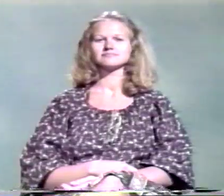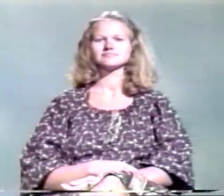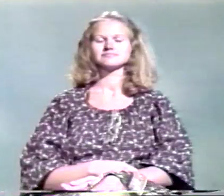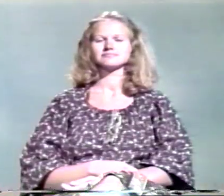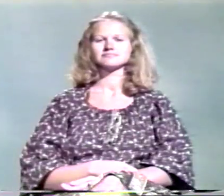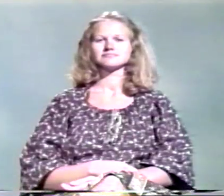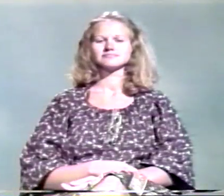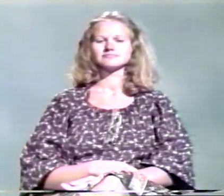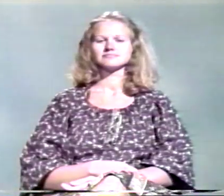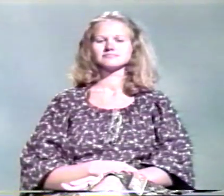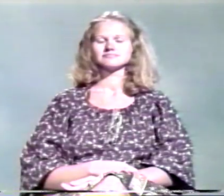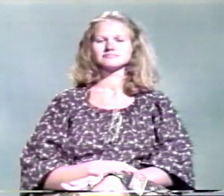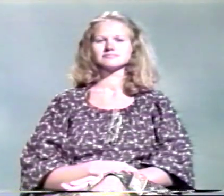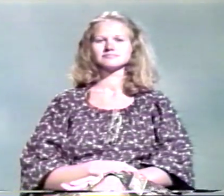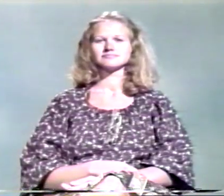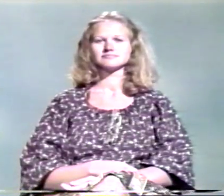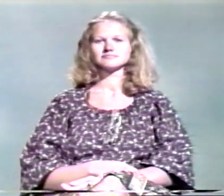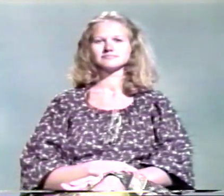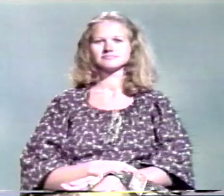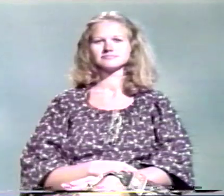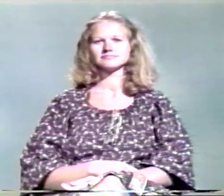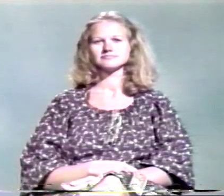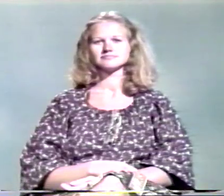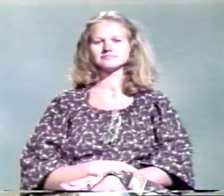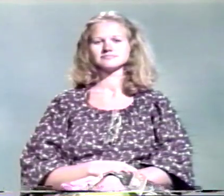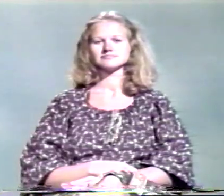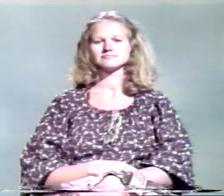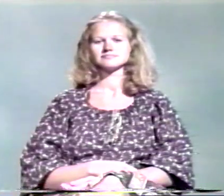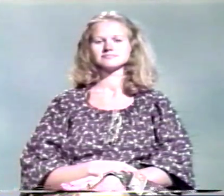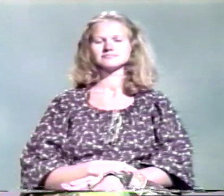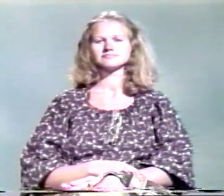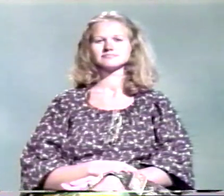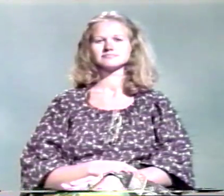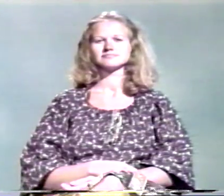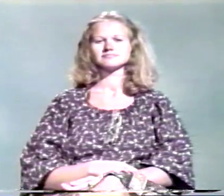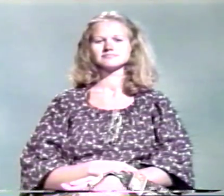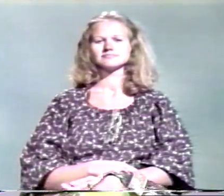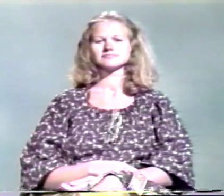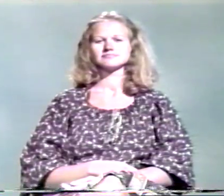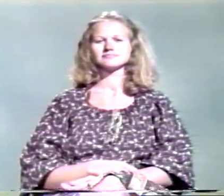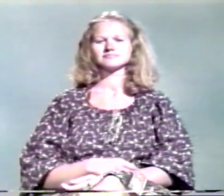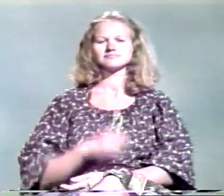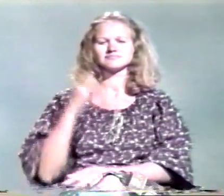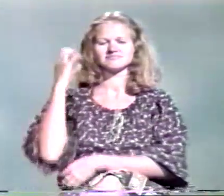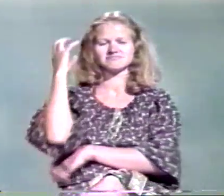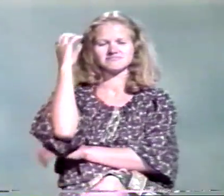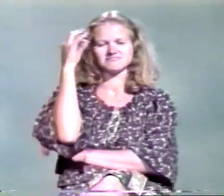A sign which can be roughly translated as the gears turning in someone's mind.